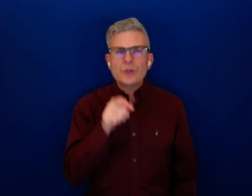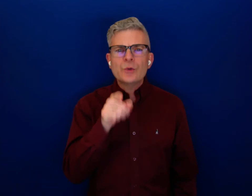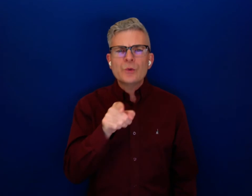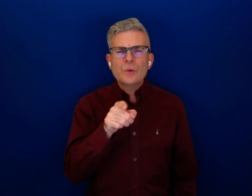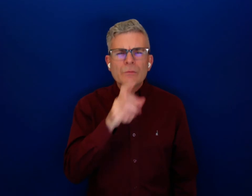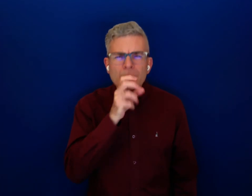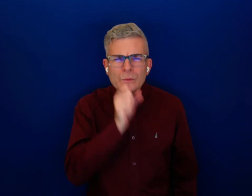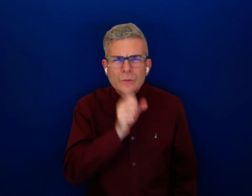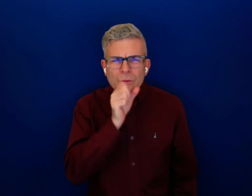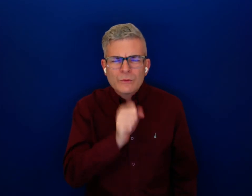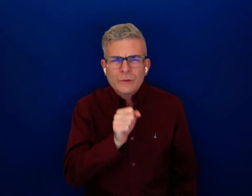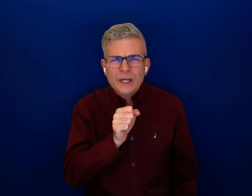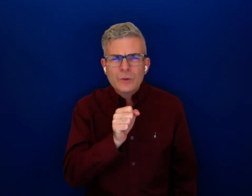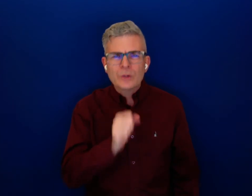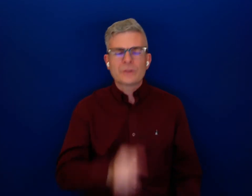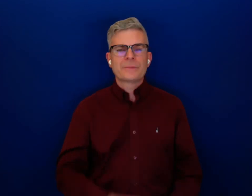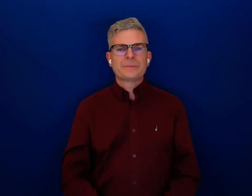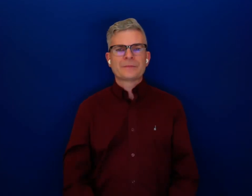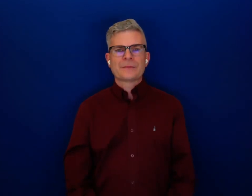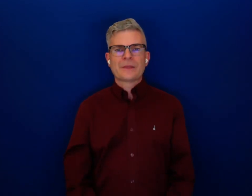you, how old?